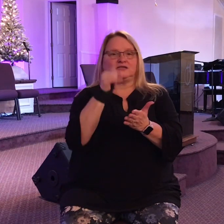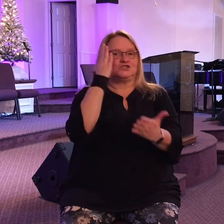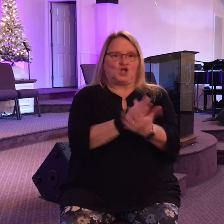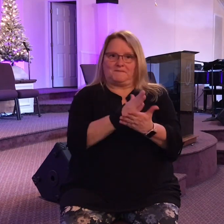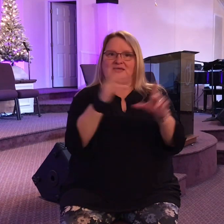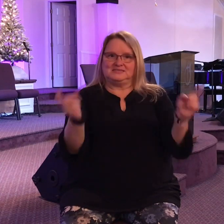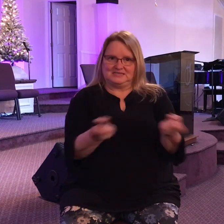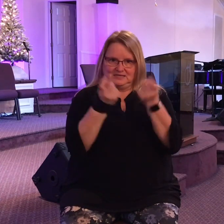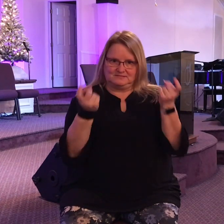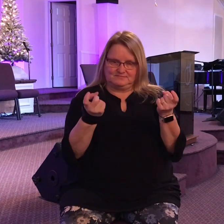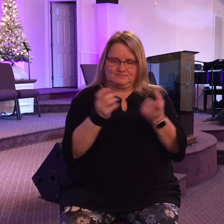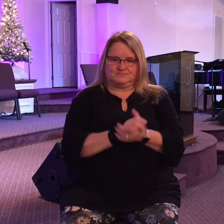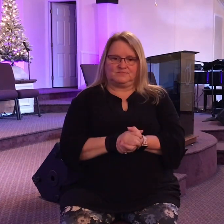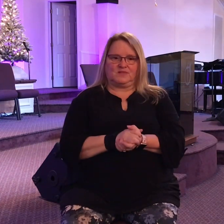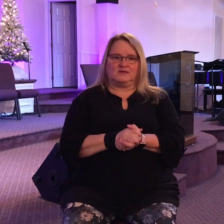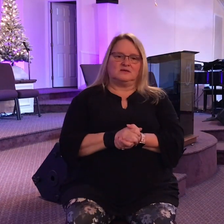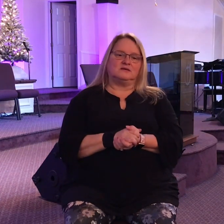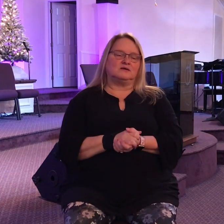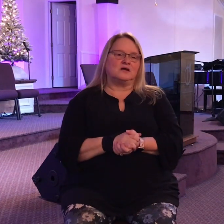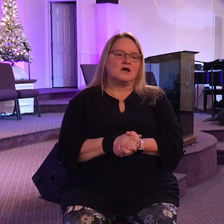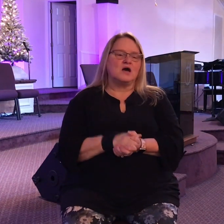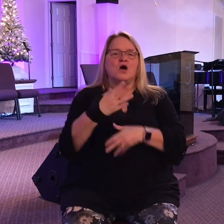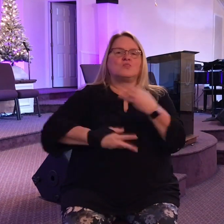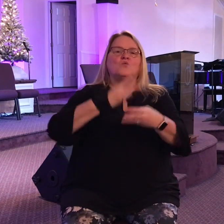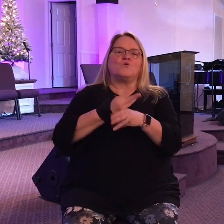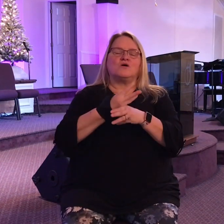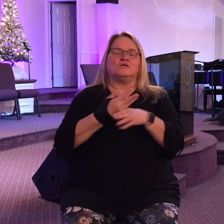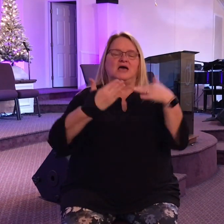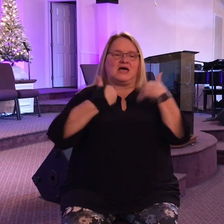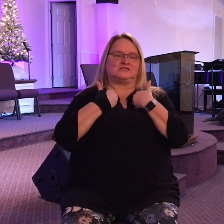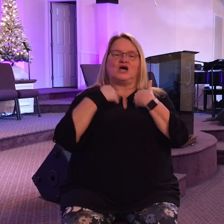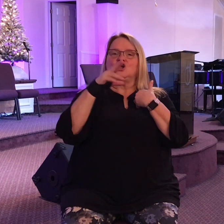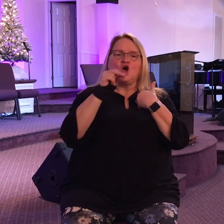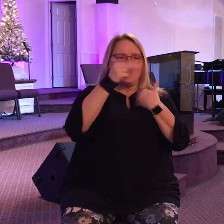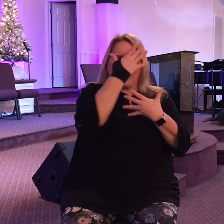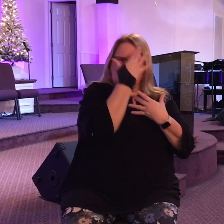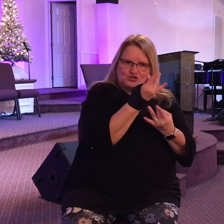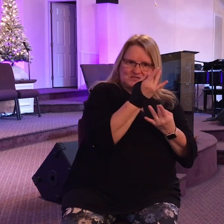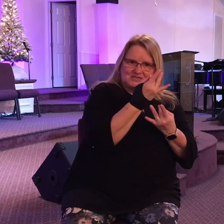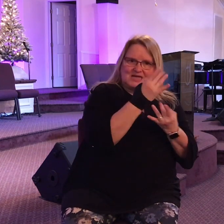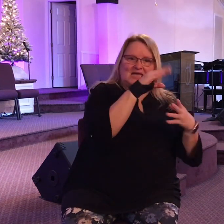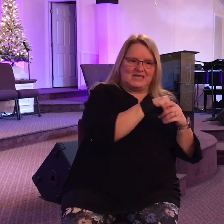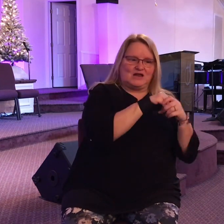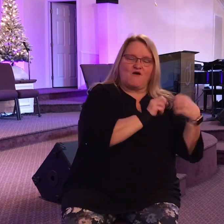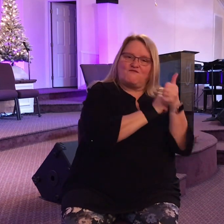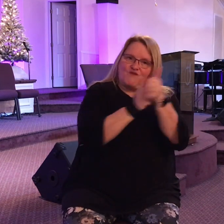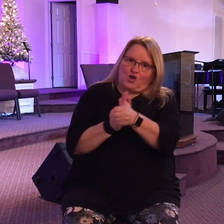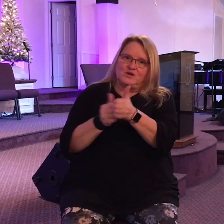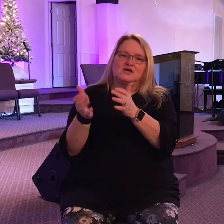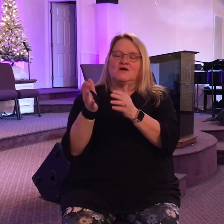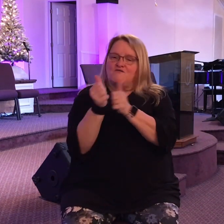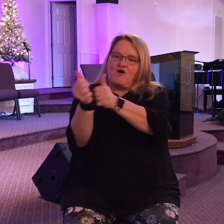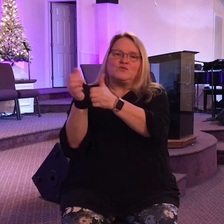in following the commands of the Bible. It's only after somebody has committed their life to Jesus Christ that